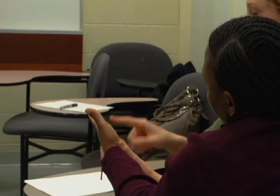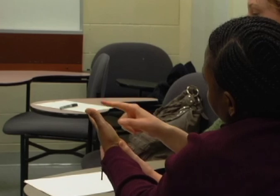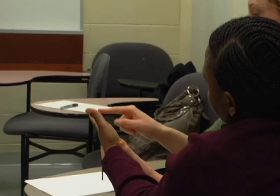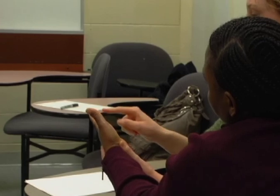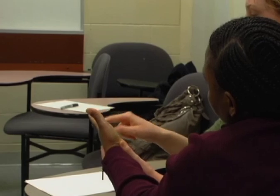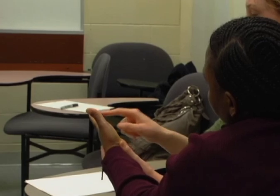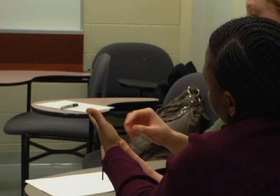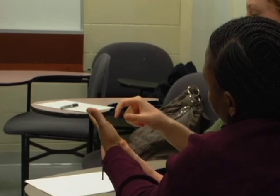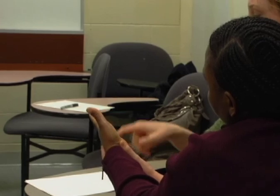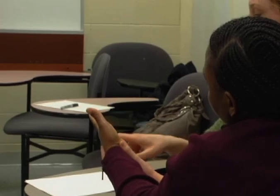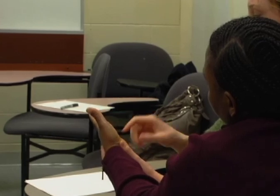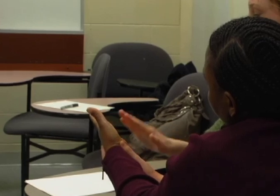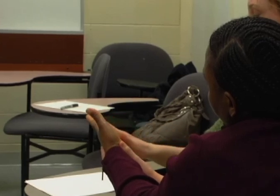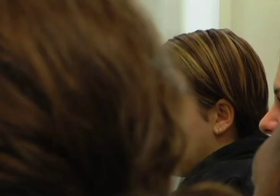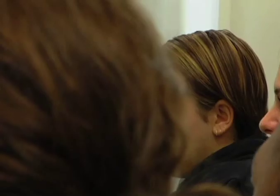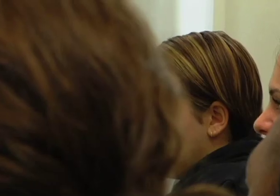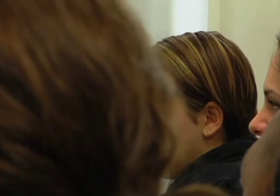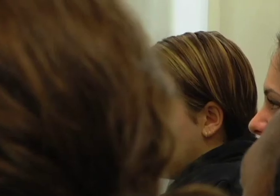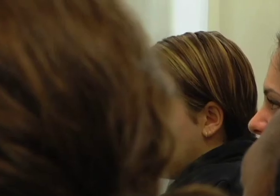and so an intervener can do that.